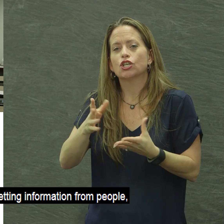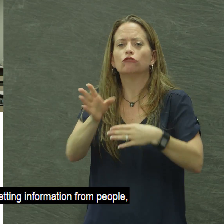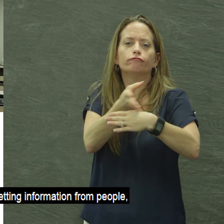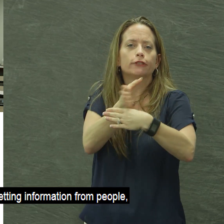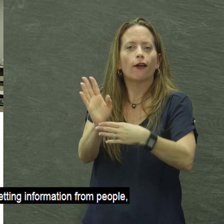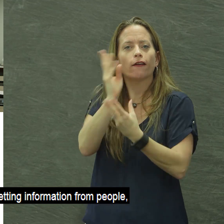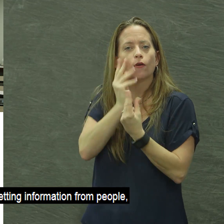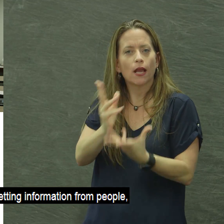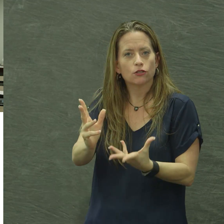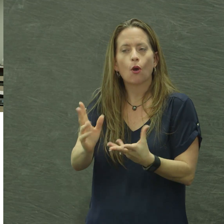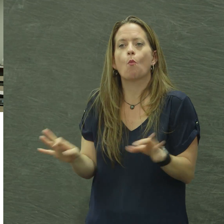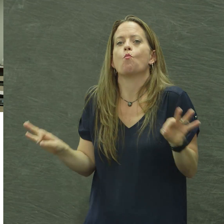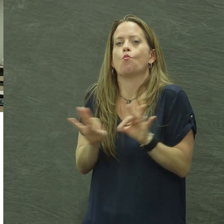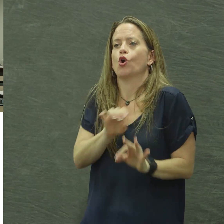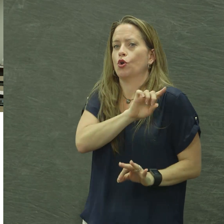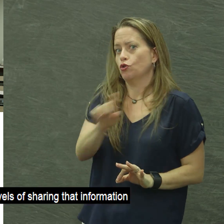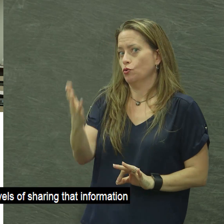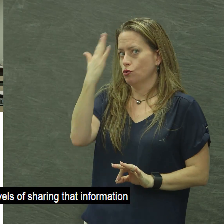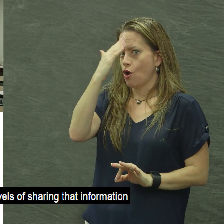people,